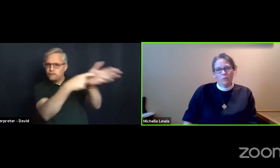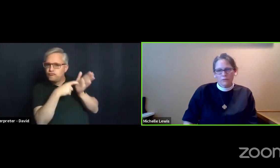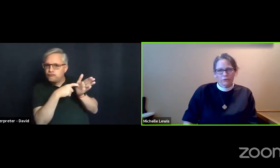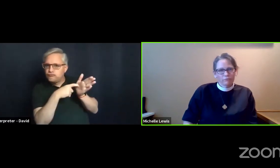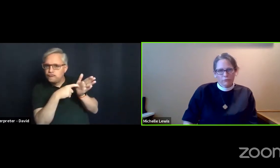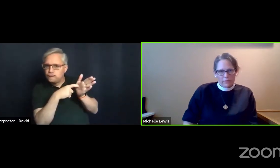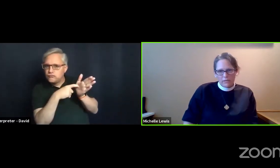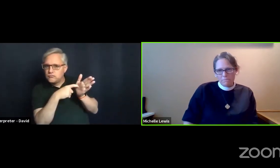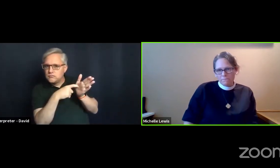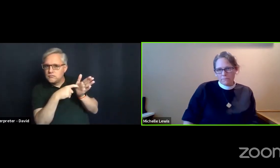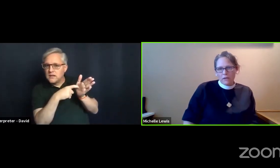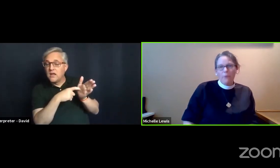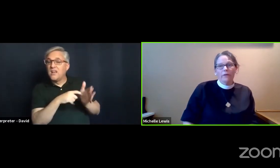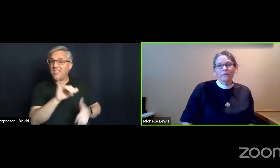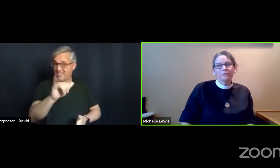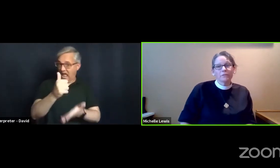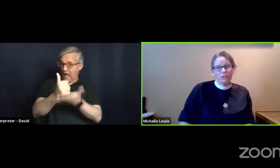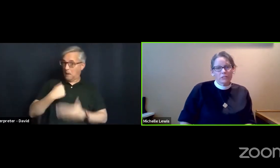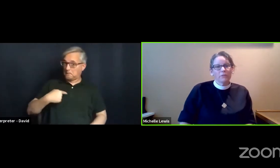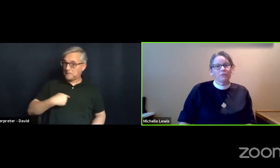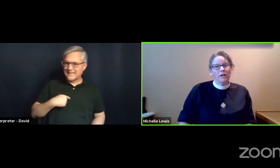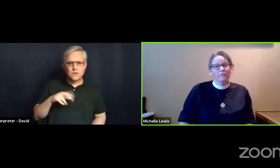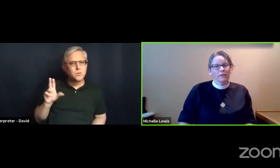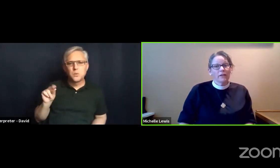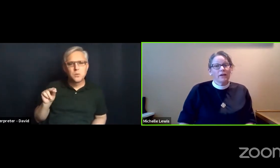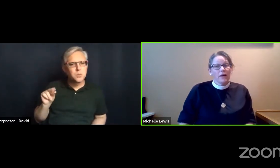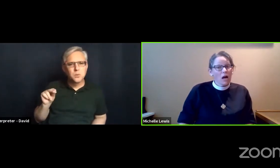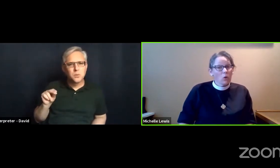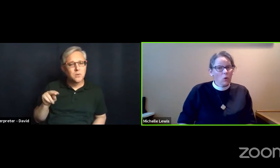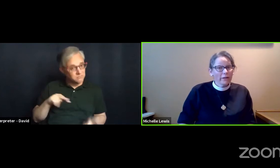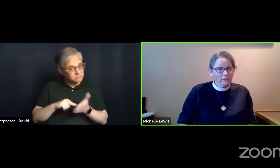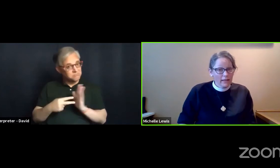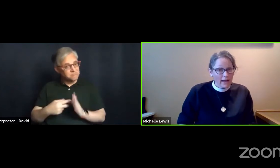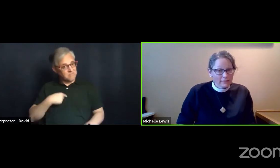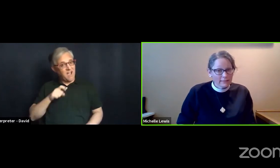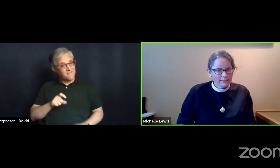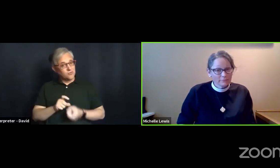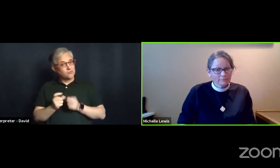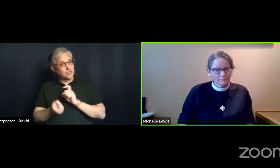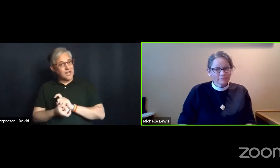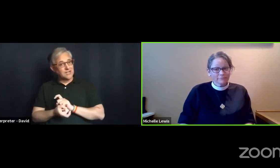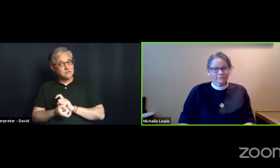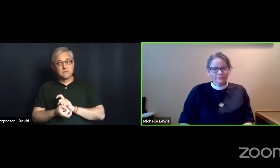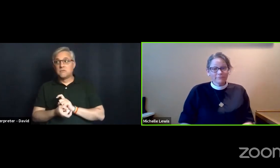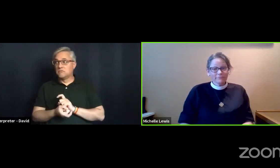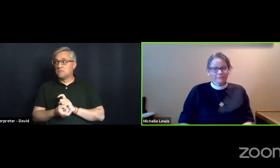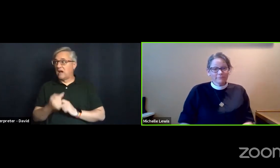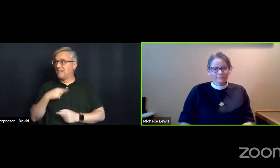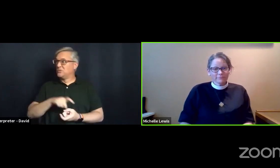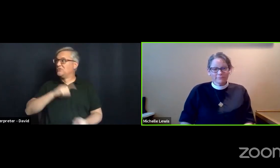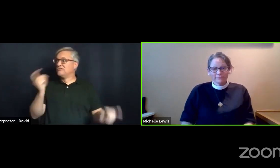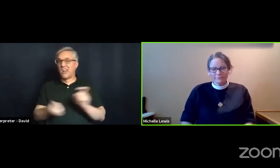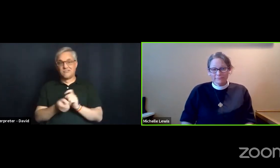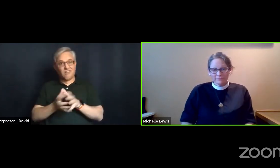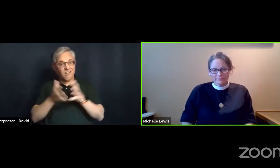That wouldn't be good for me. I would have to adjust my driving quite a lot.